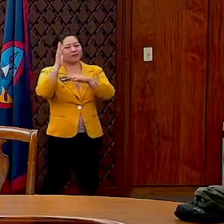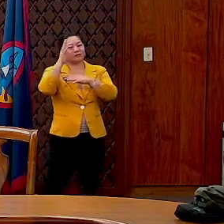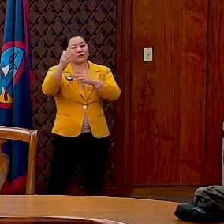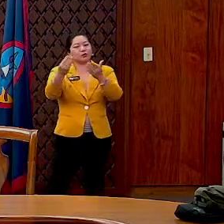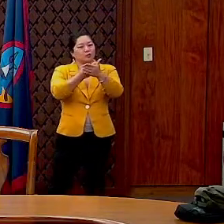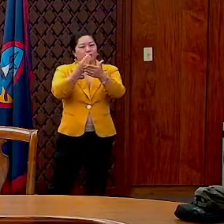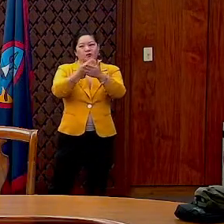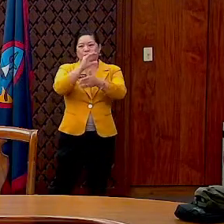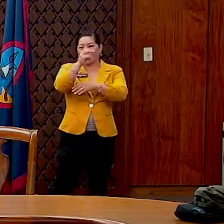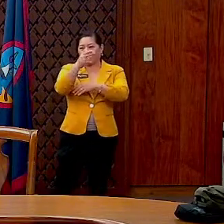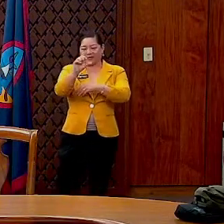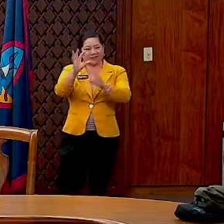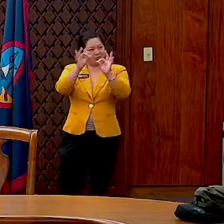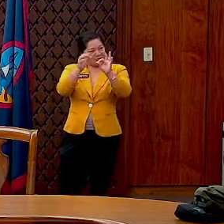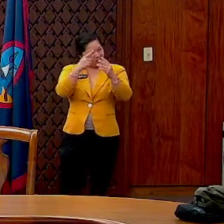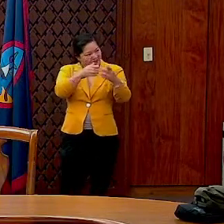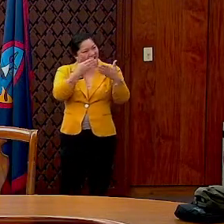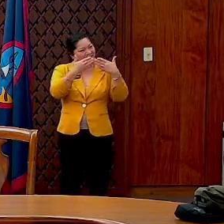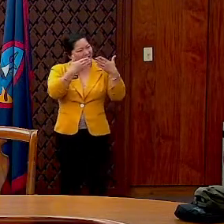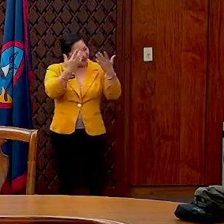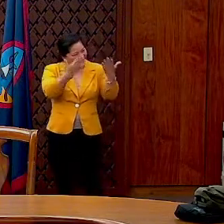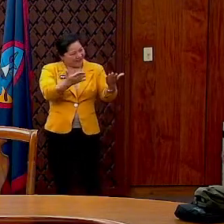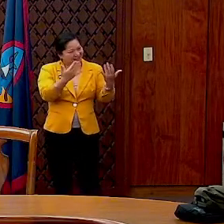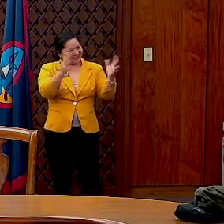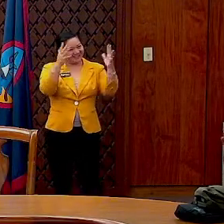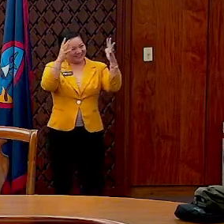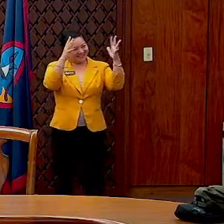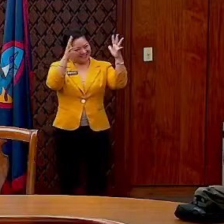newest cohort of interpreters here for the island.